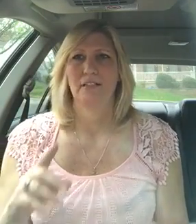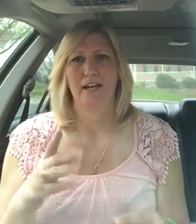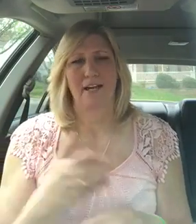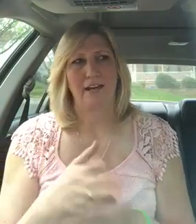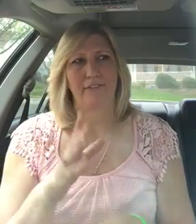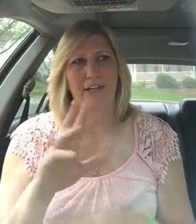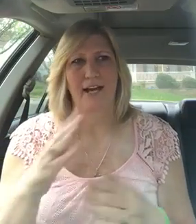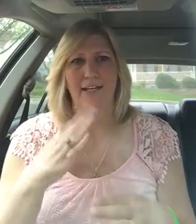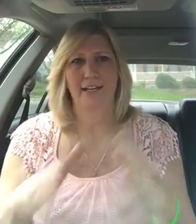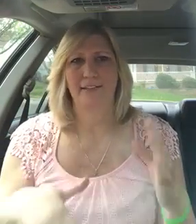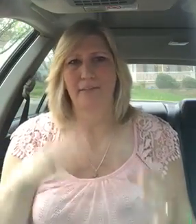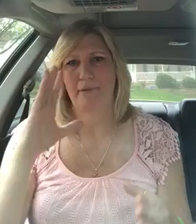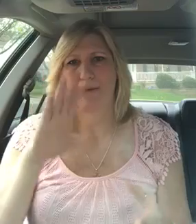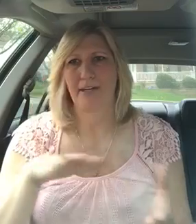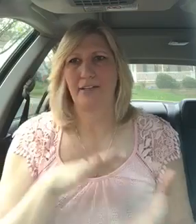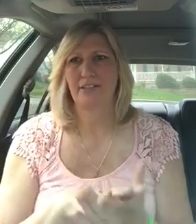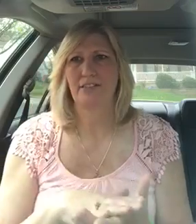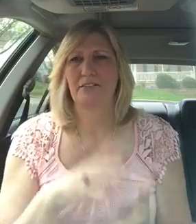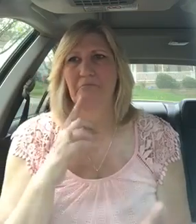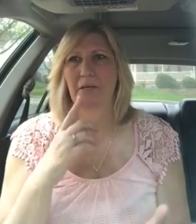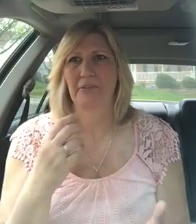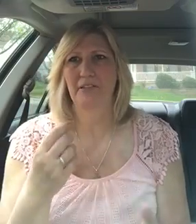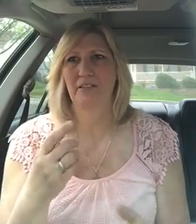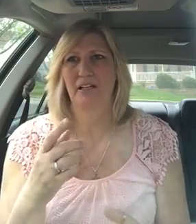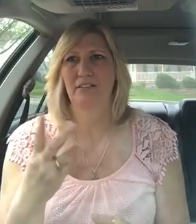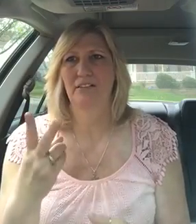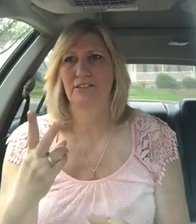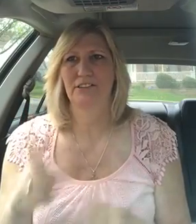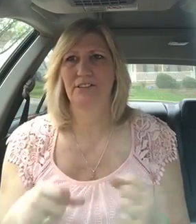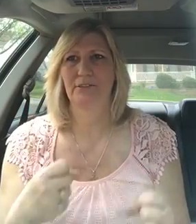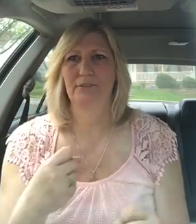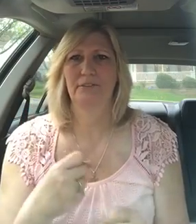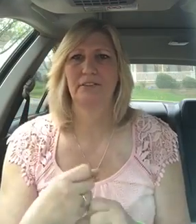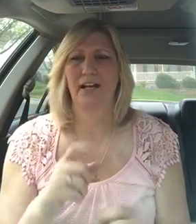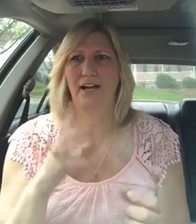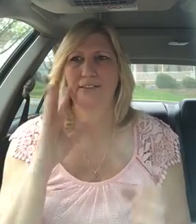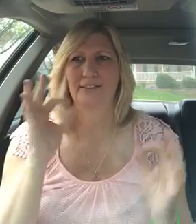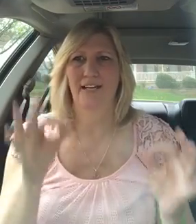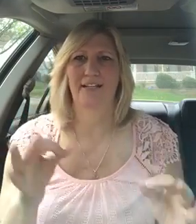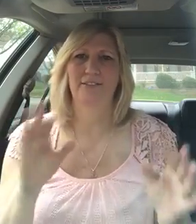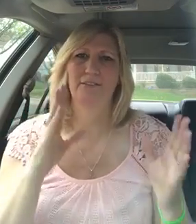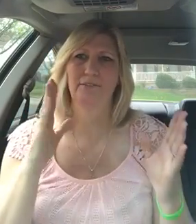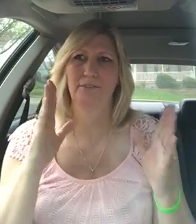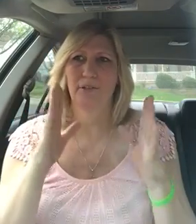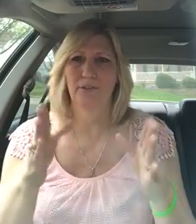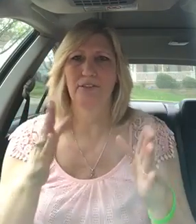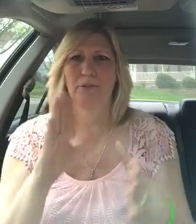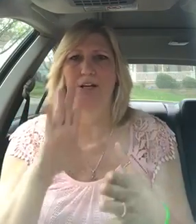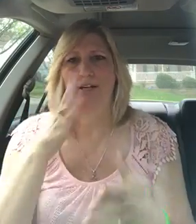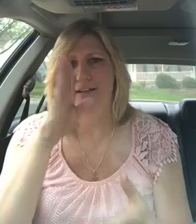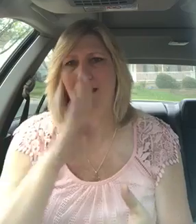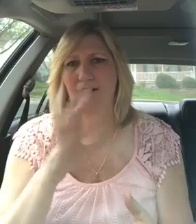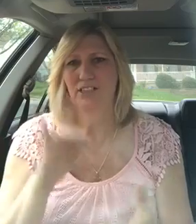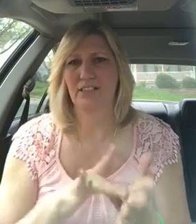And after I ended my marriage, maybe a year or two, I decided to focus on God and